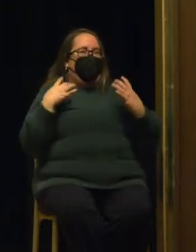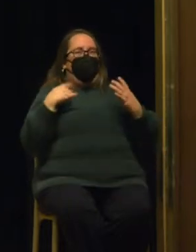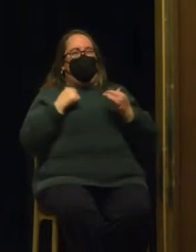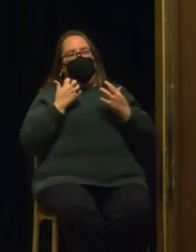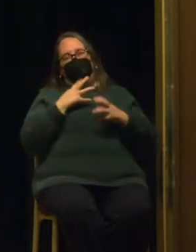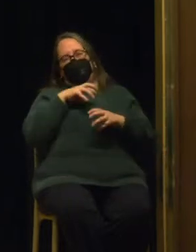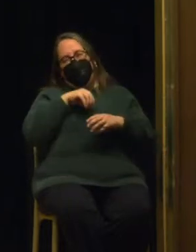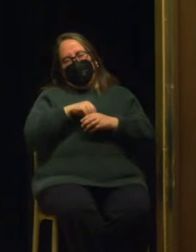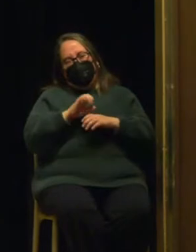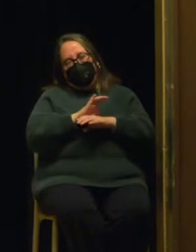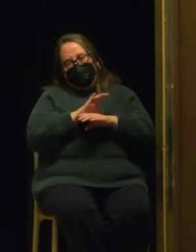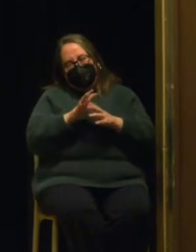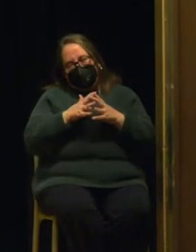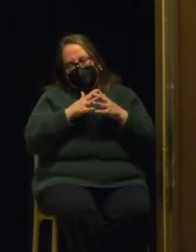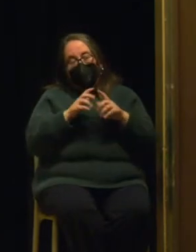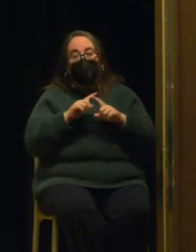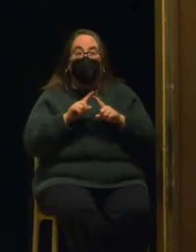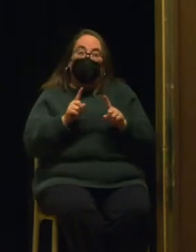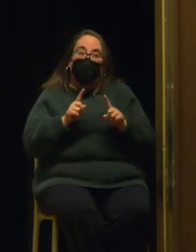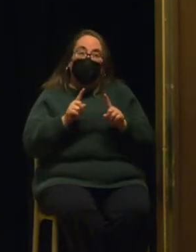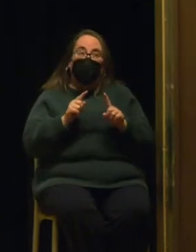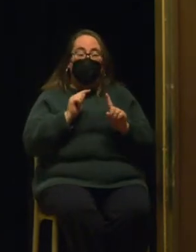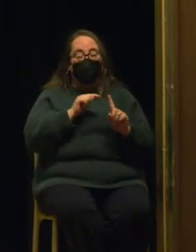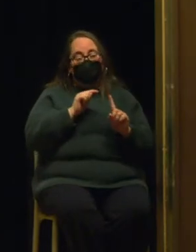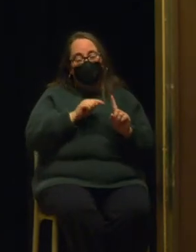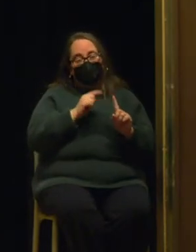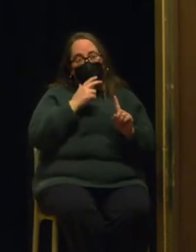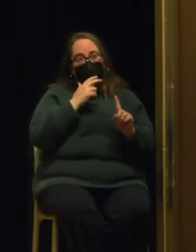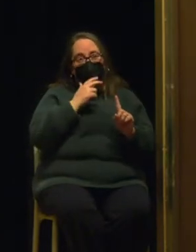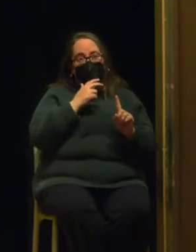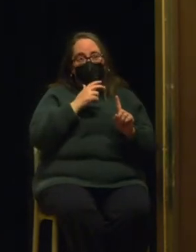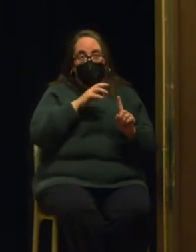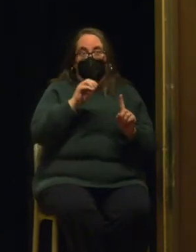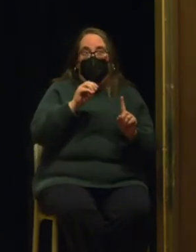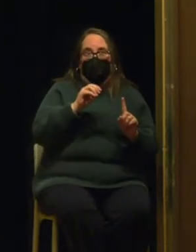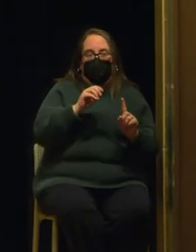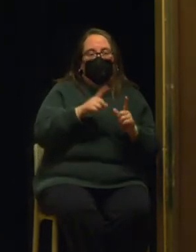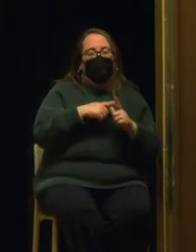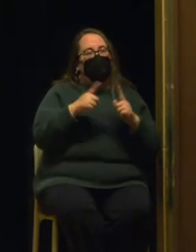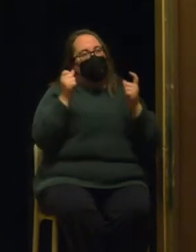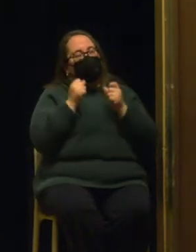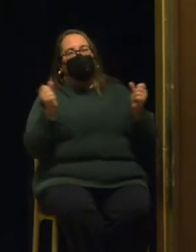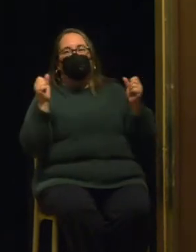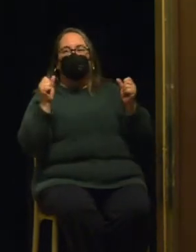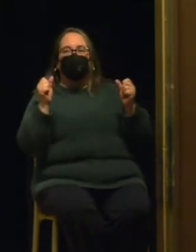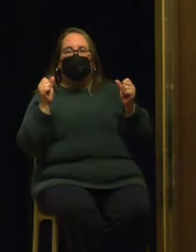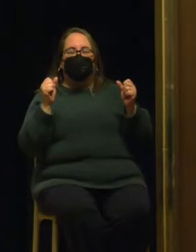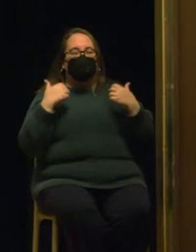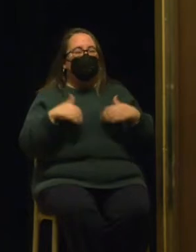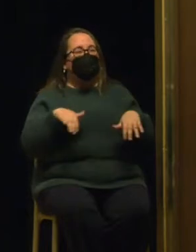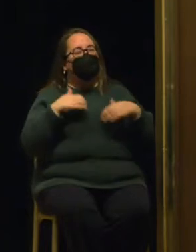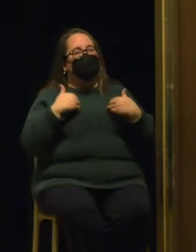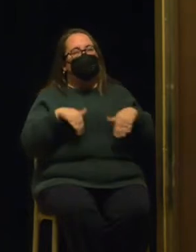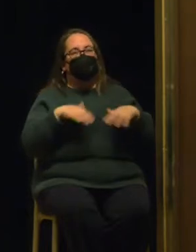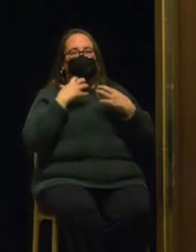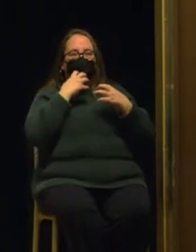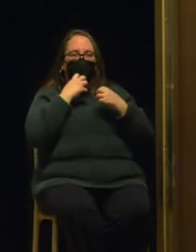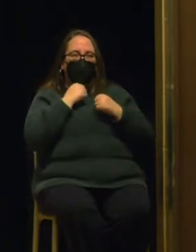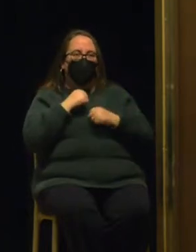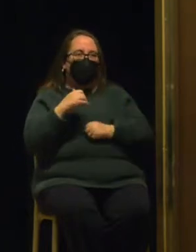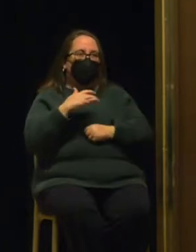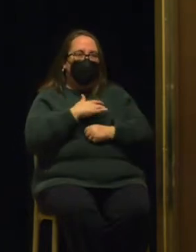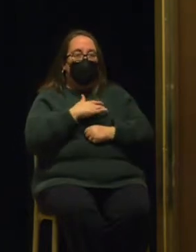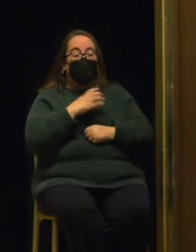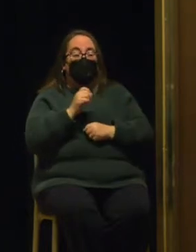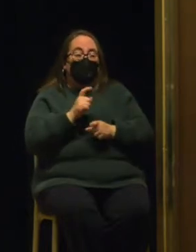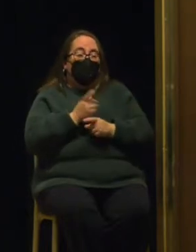corporate America. But I found this little Black company, and by the time we went, it was very meaningful, and it was the